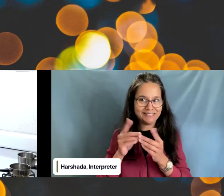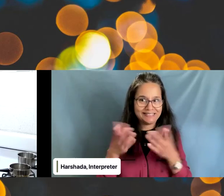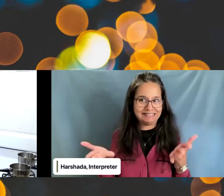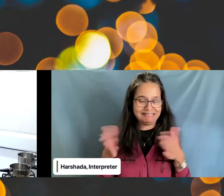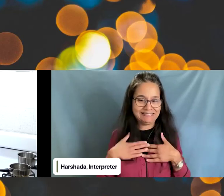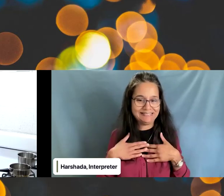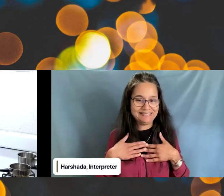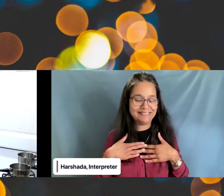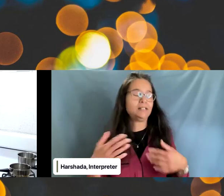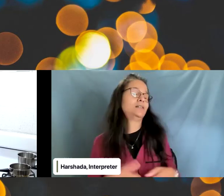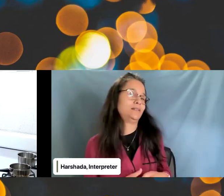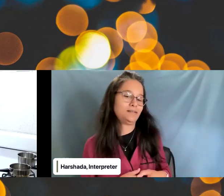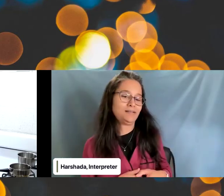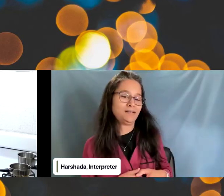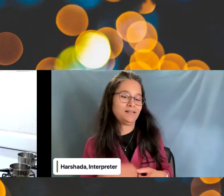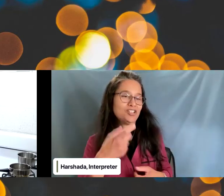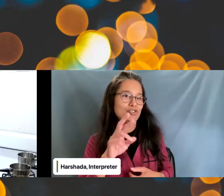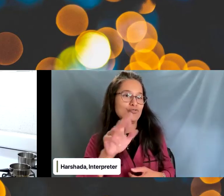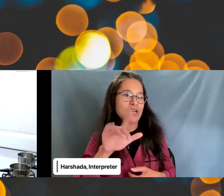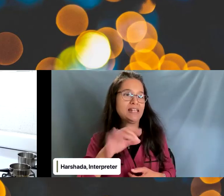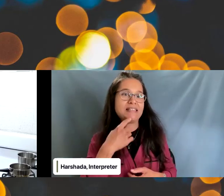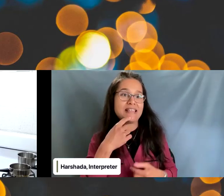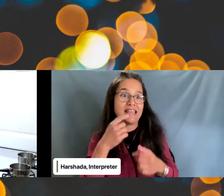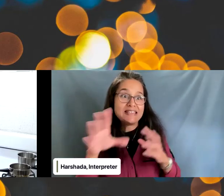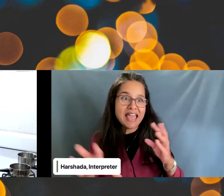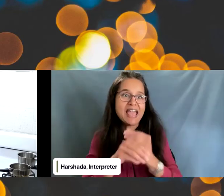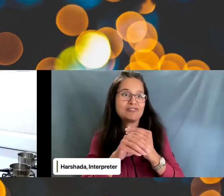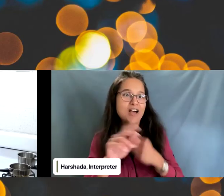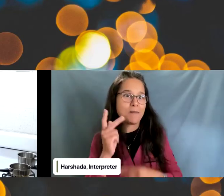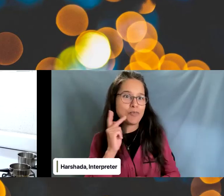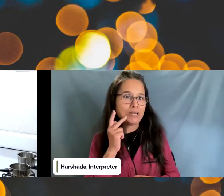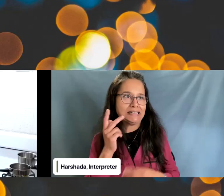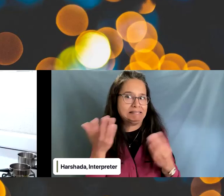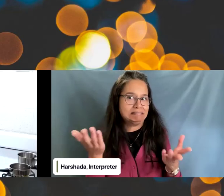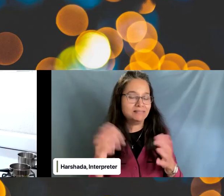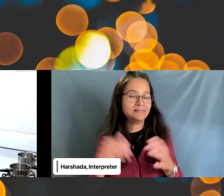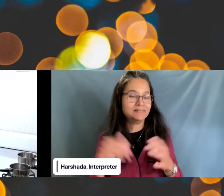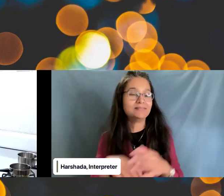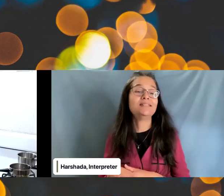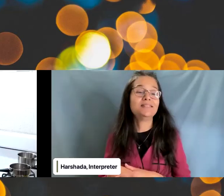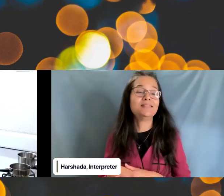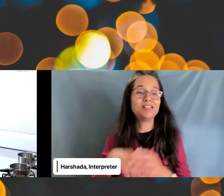protein. Extra curly. And you're looking for a texture that's sandy. Okay, so this